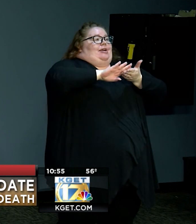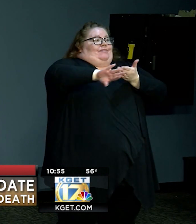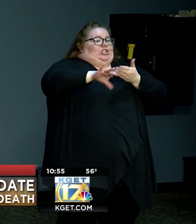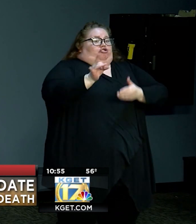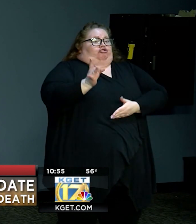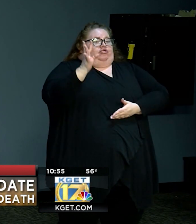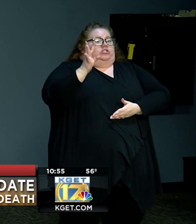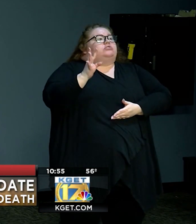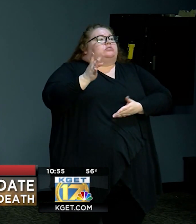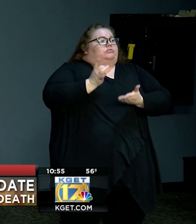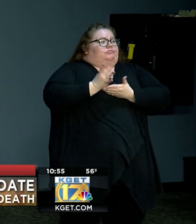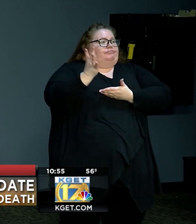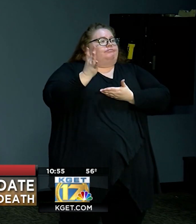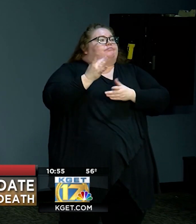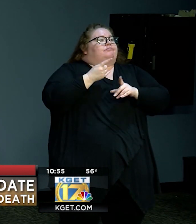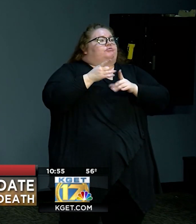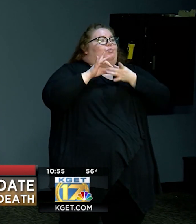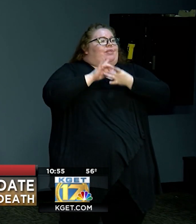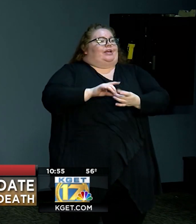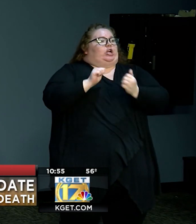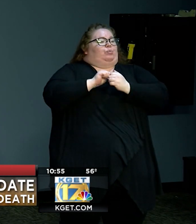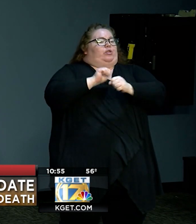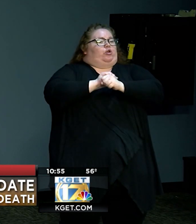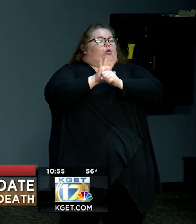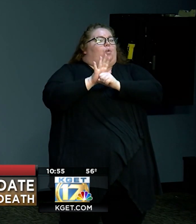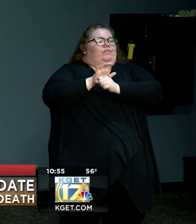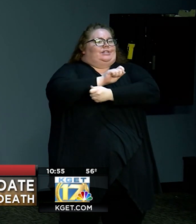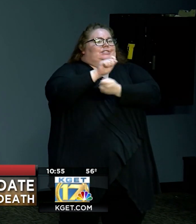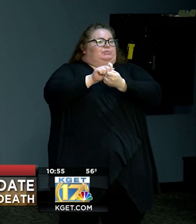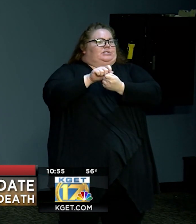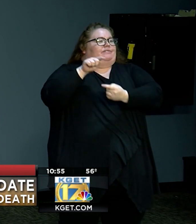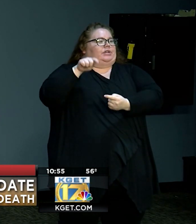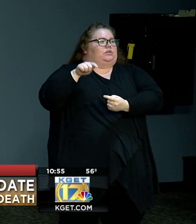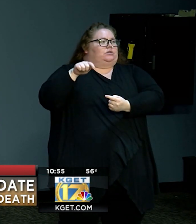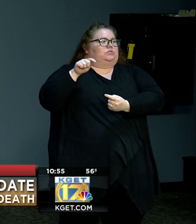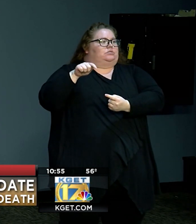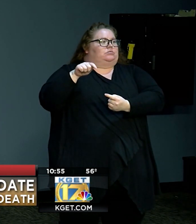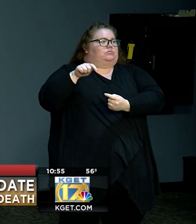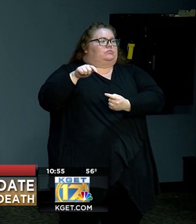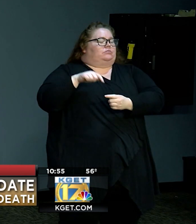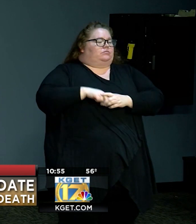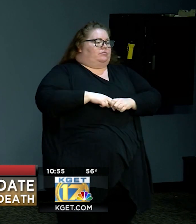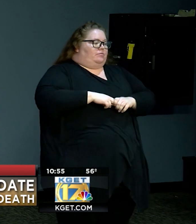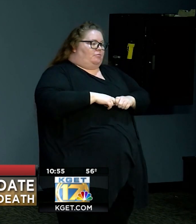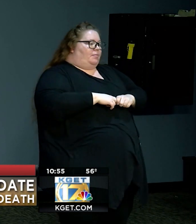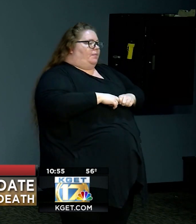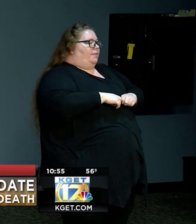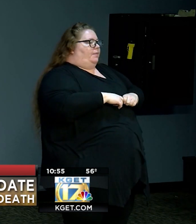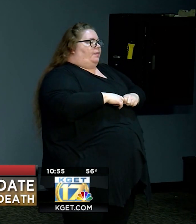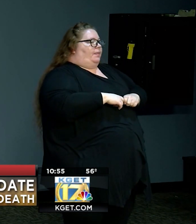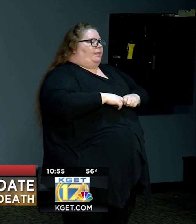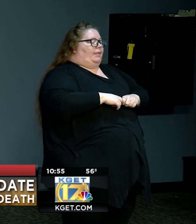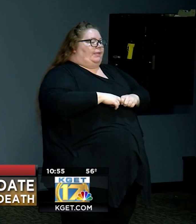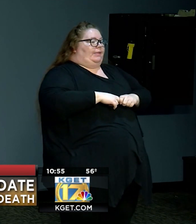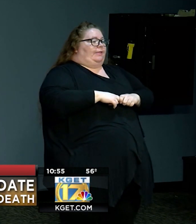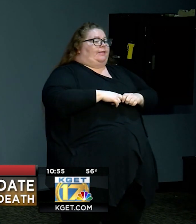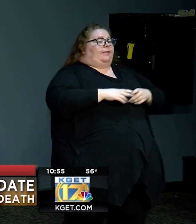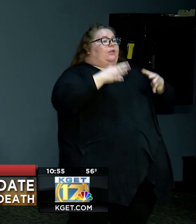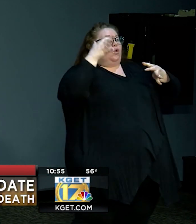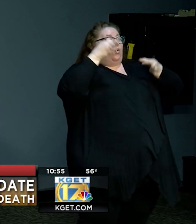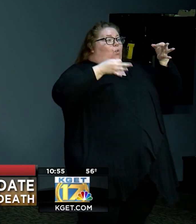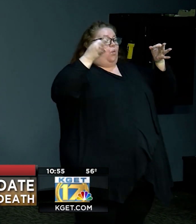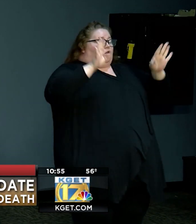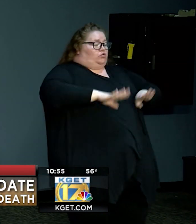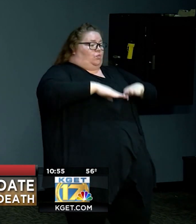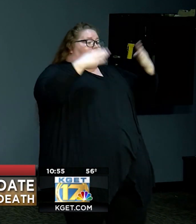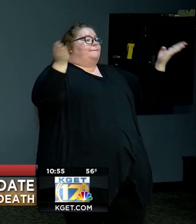specifically. We do not need a backlog, if you will, of a stop on evictions when our courts open back up and when they